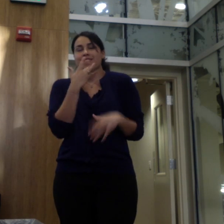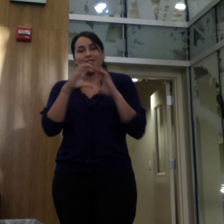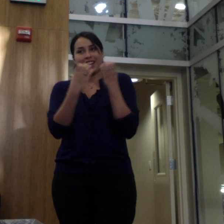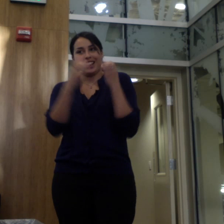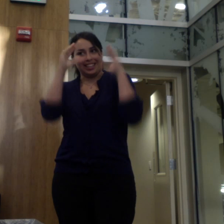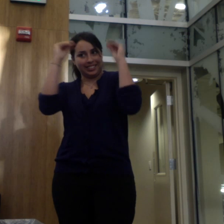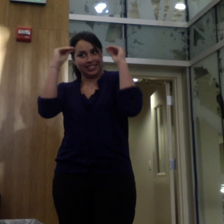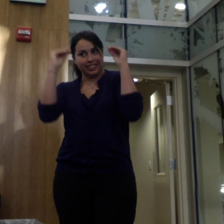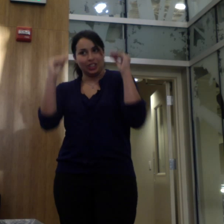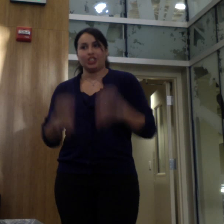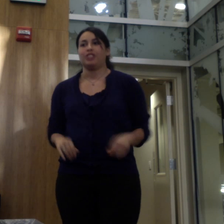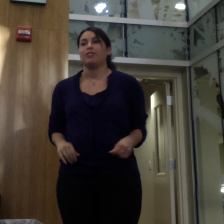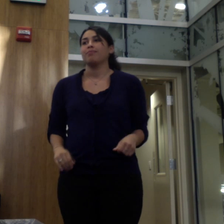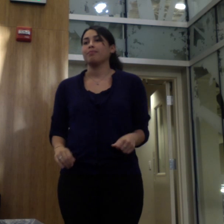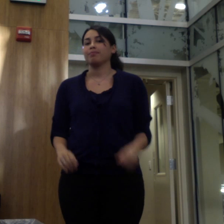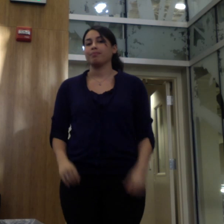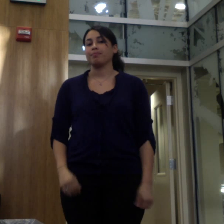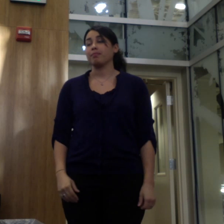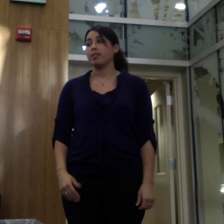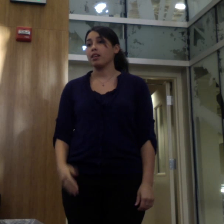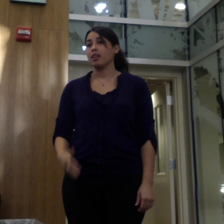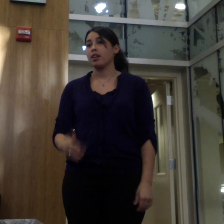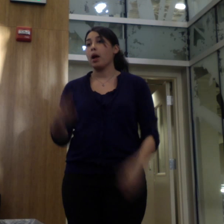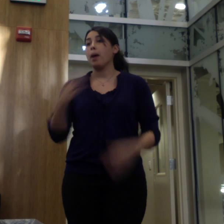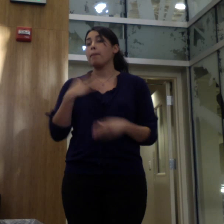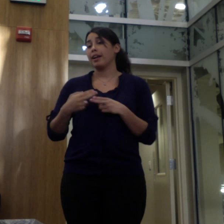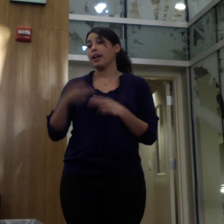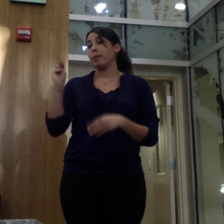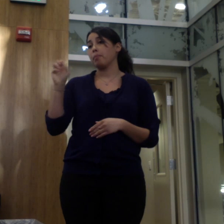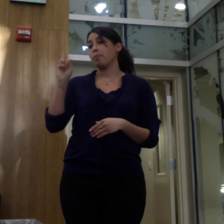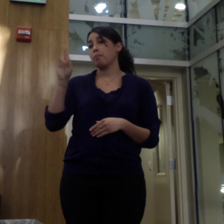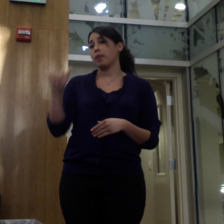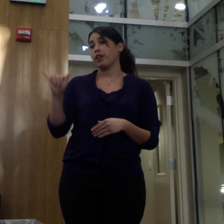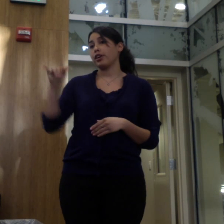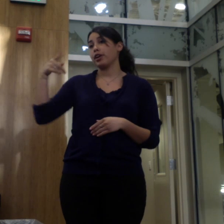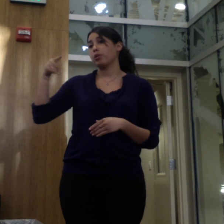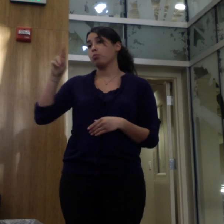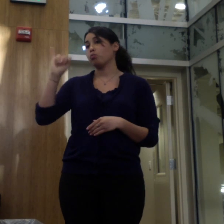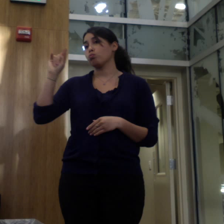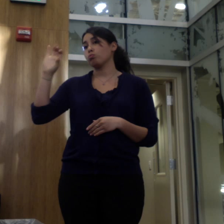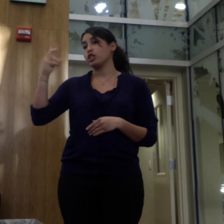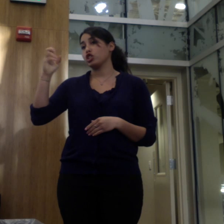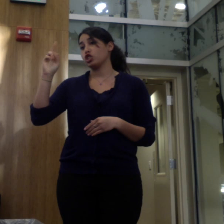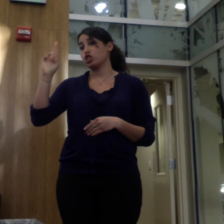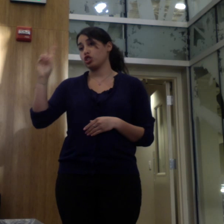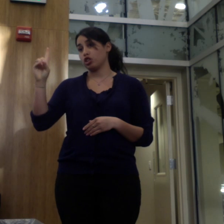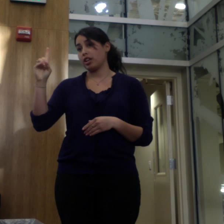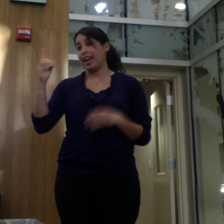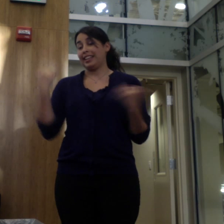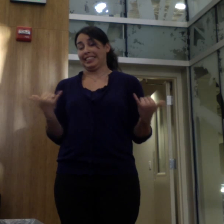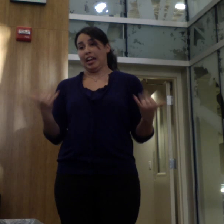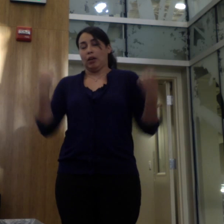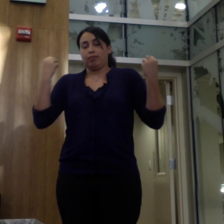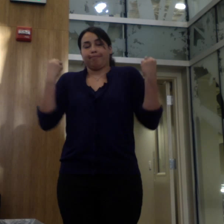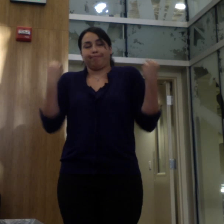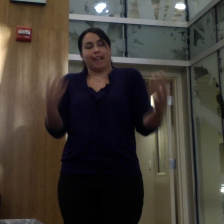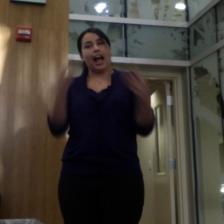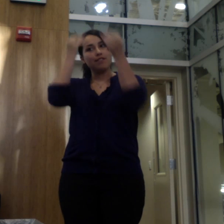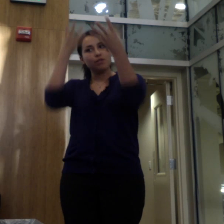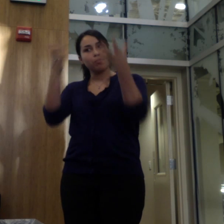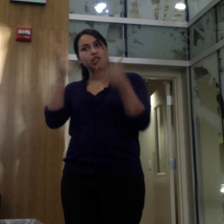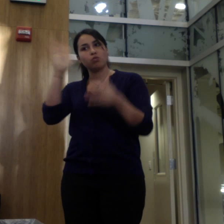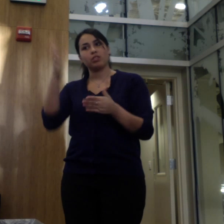teach. My name is Mary Pritchard, and we have a lot to cover tonight. I recognize